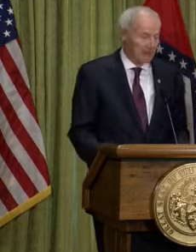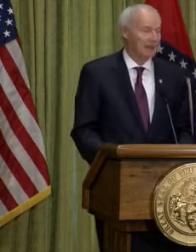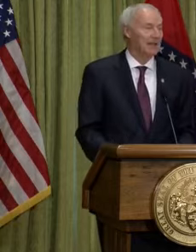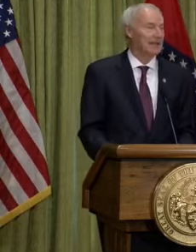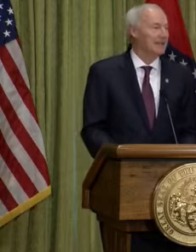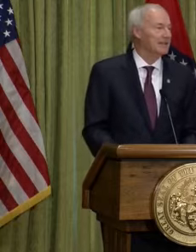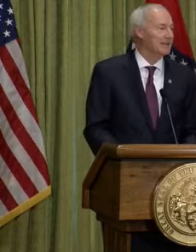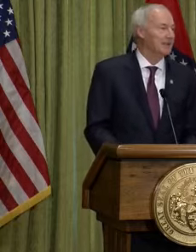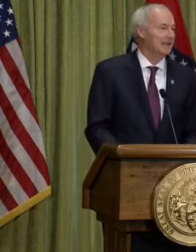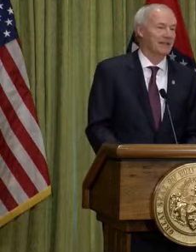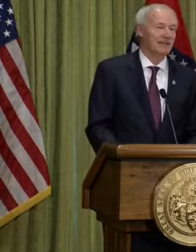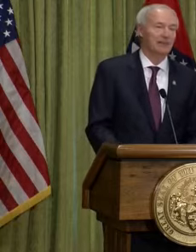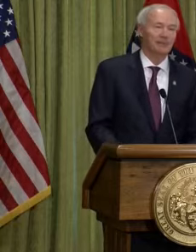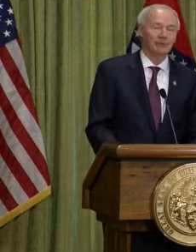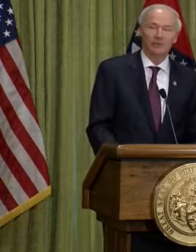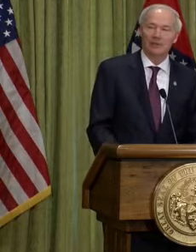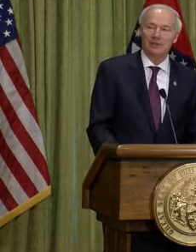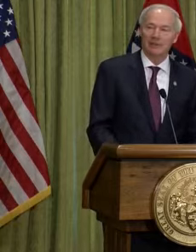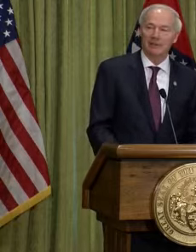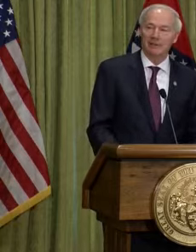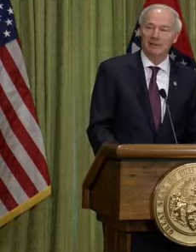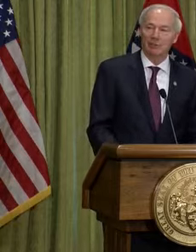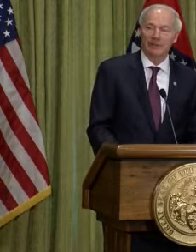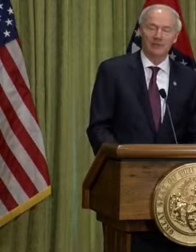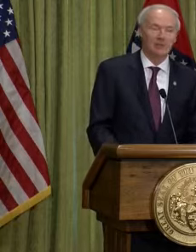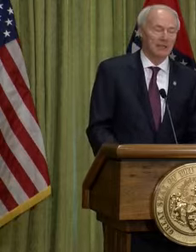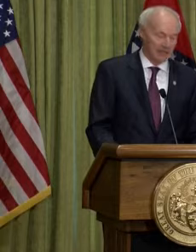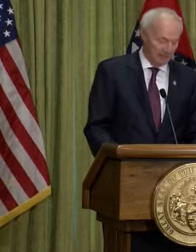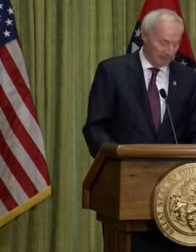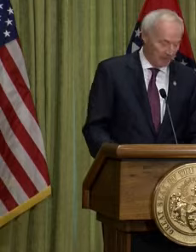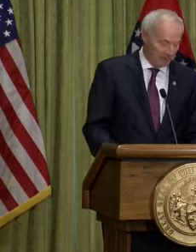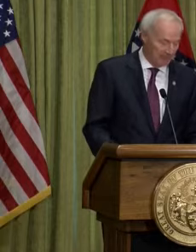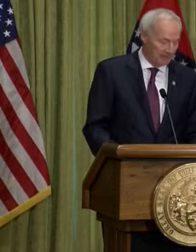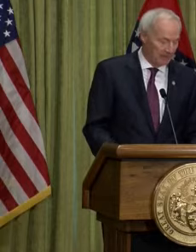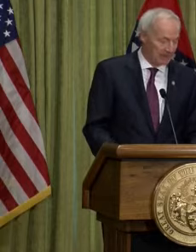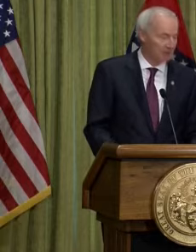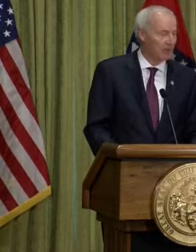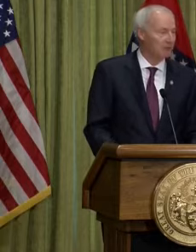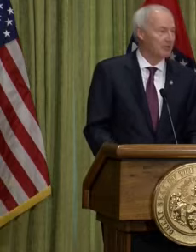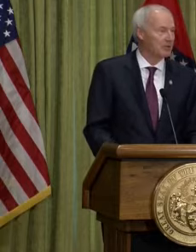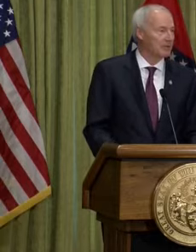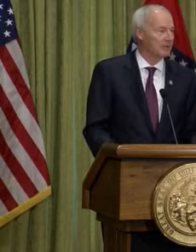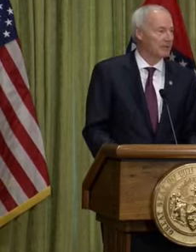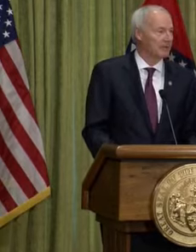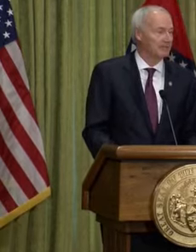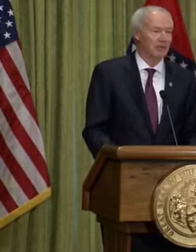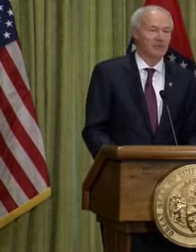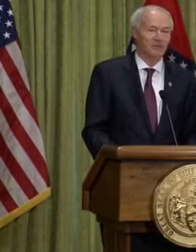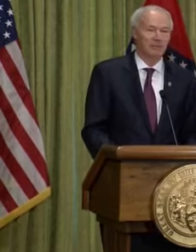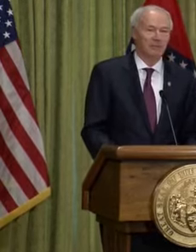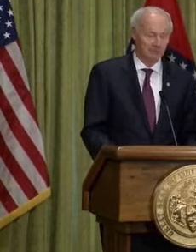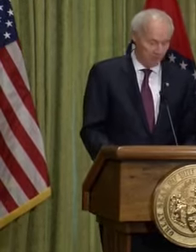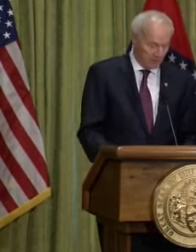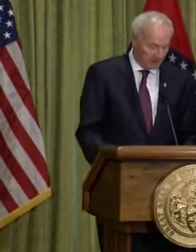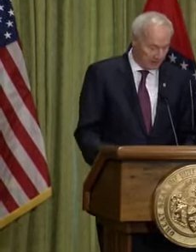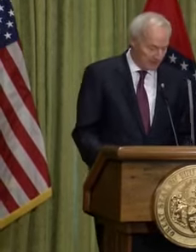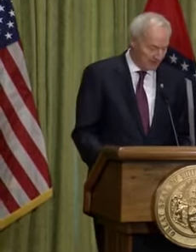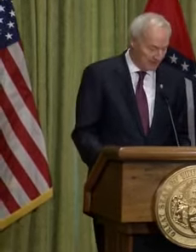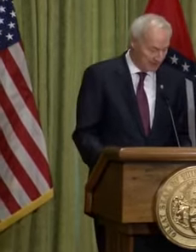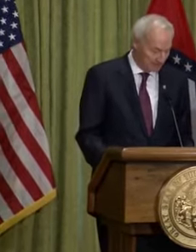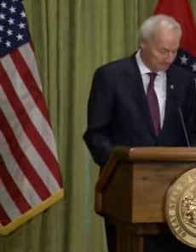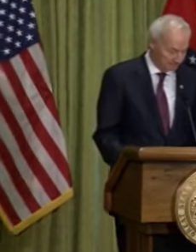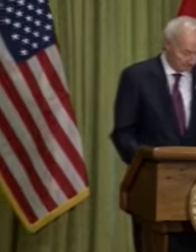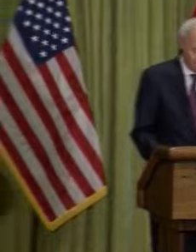up in the near future in the coming weeks. With that, let me turn it over to Dr. Smith for